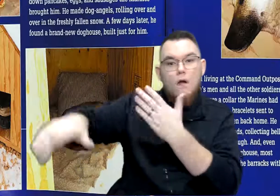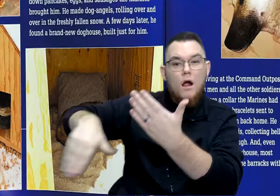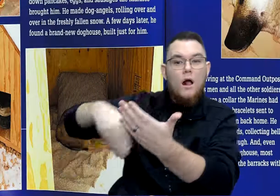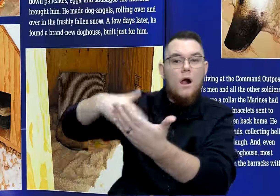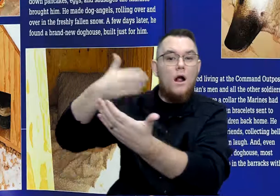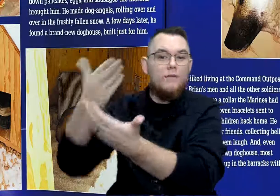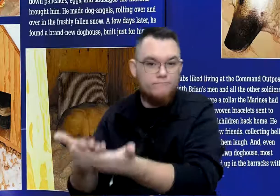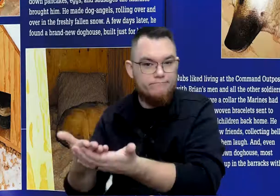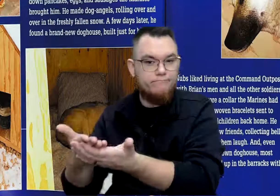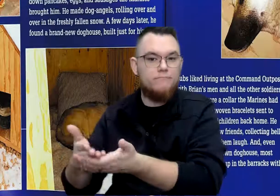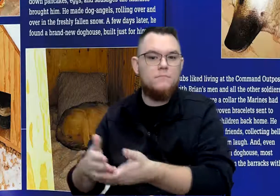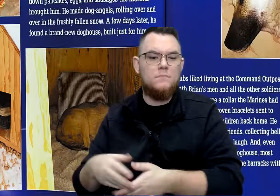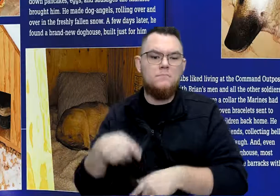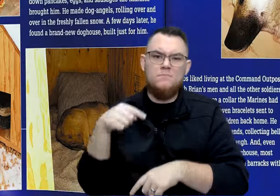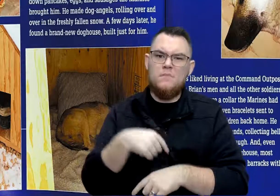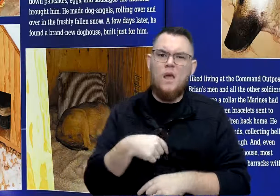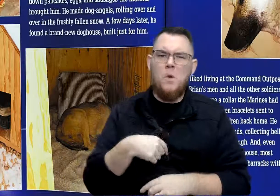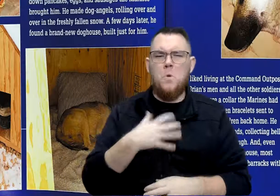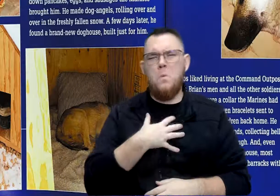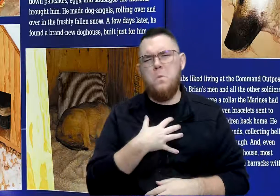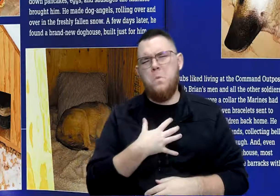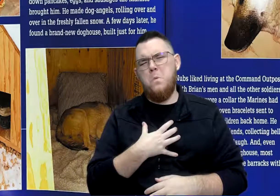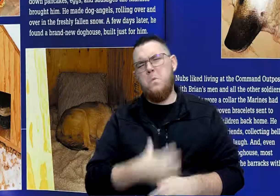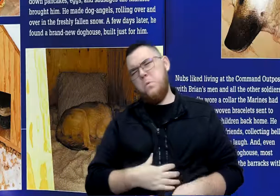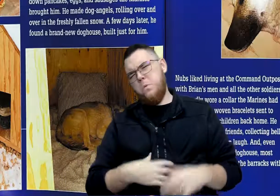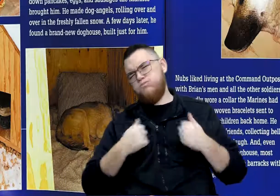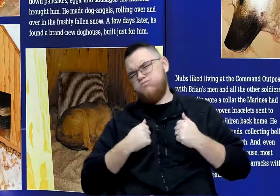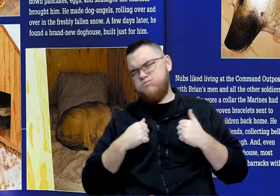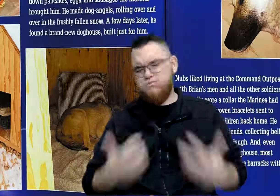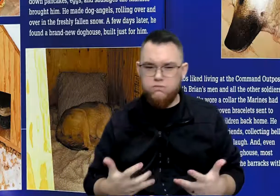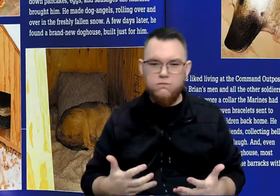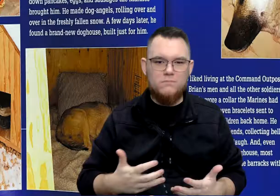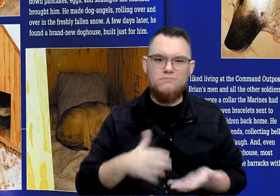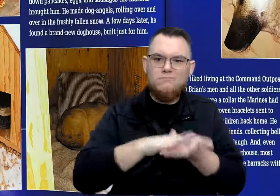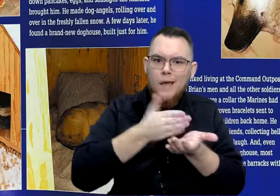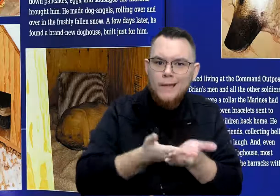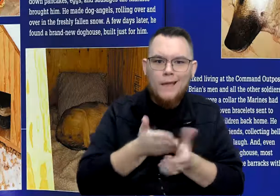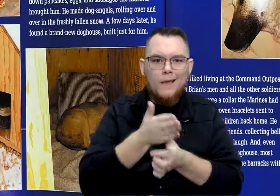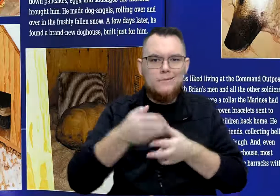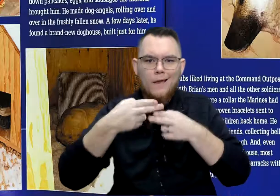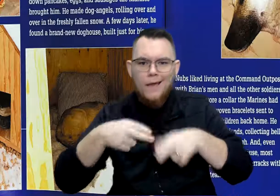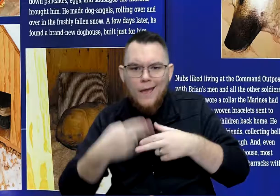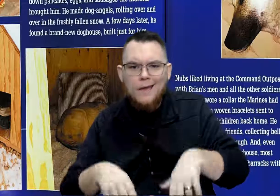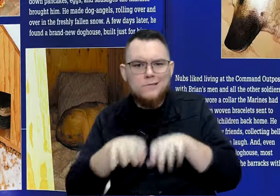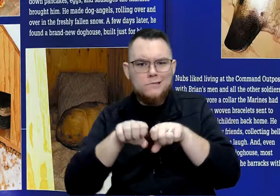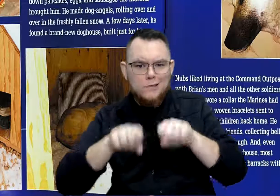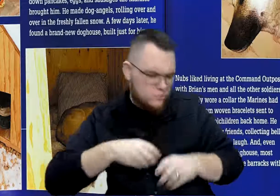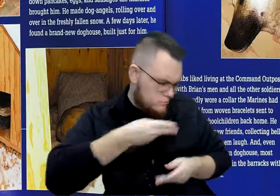and exhausted from his ordeal, Nubs wolfed down pancakes, eggs, and sausages the Marines brought him.